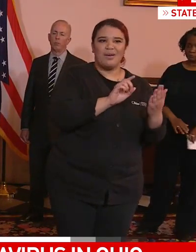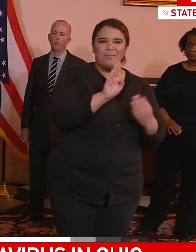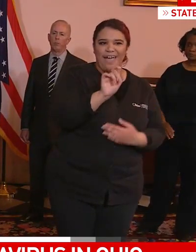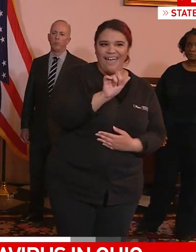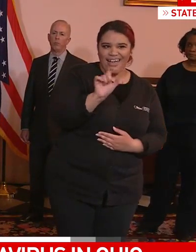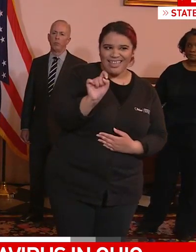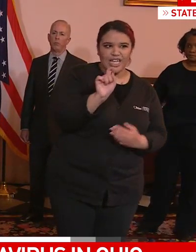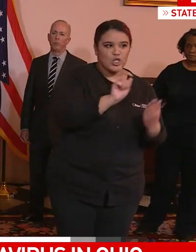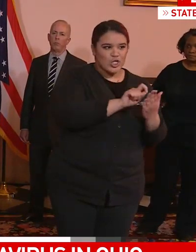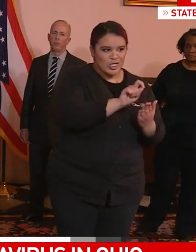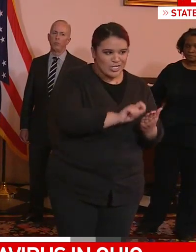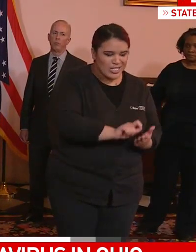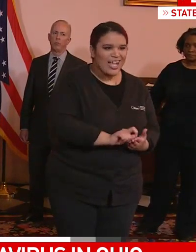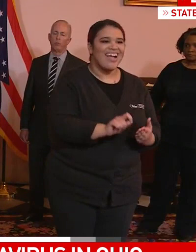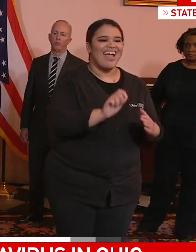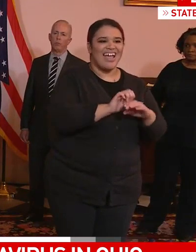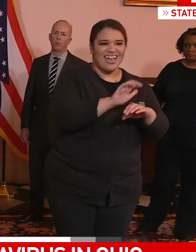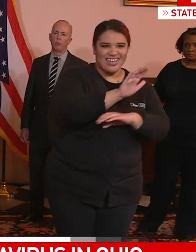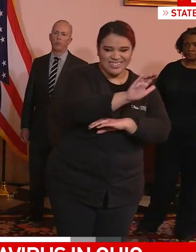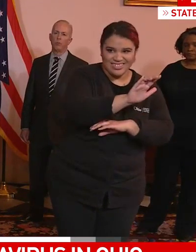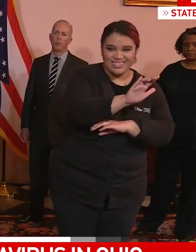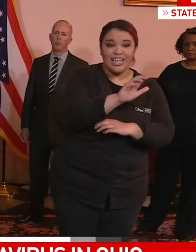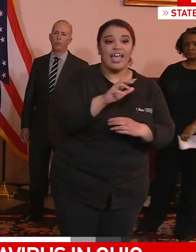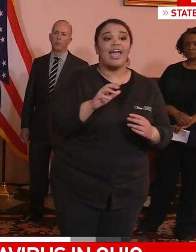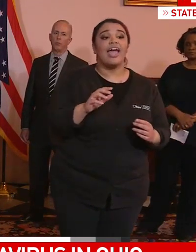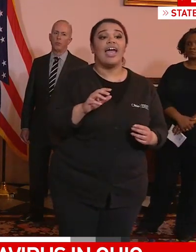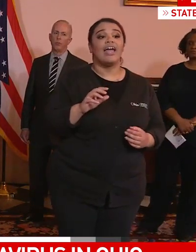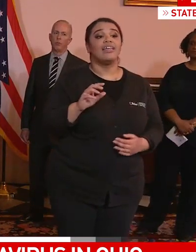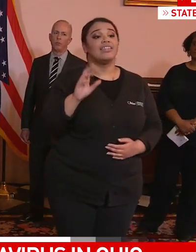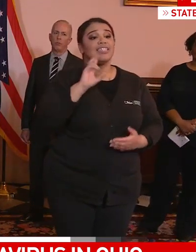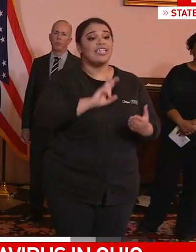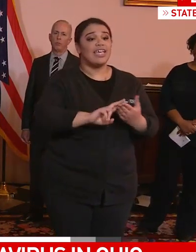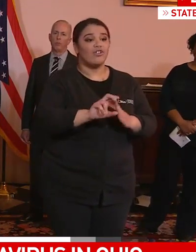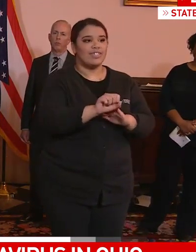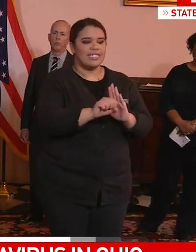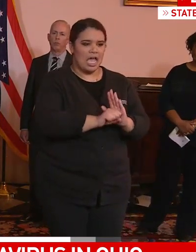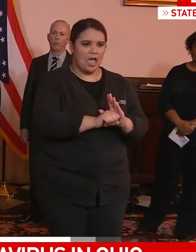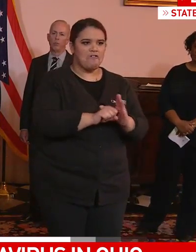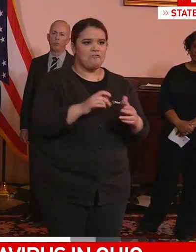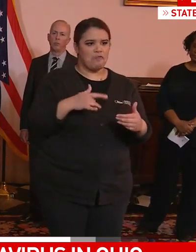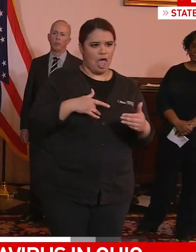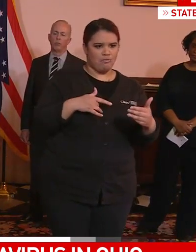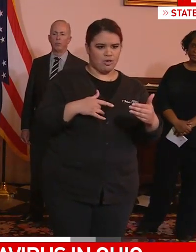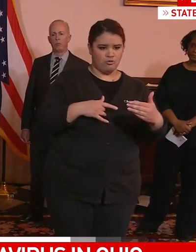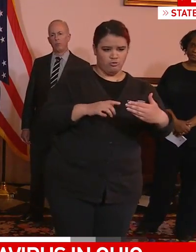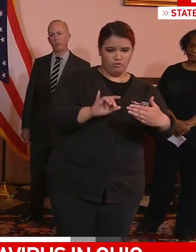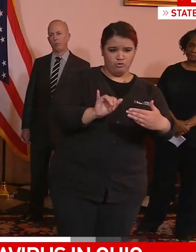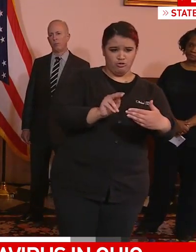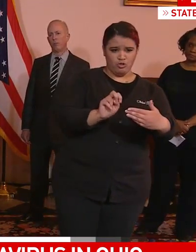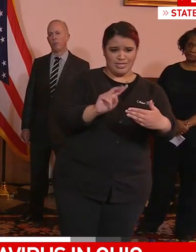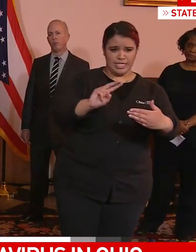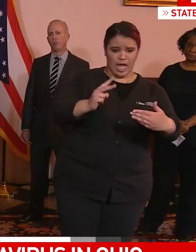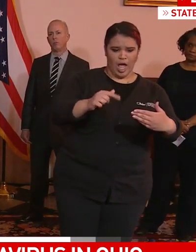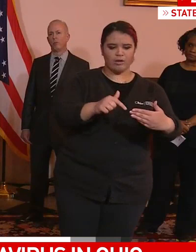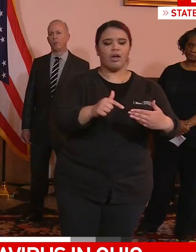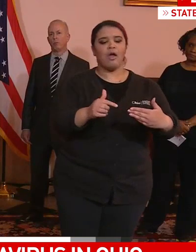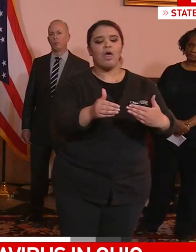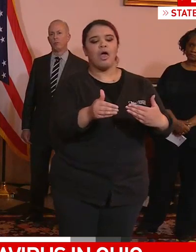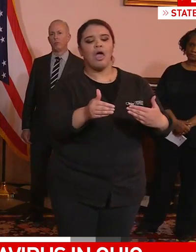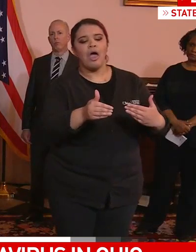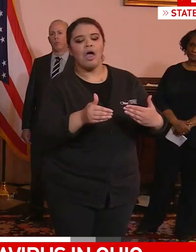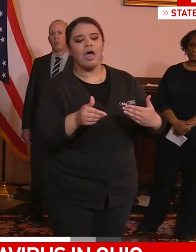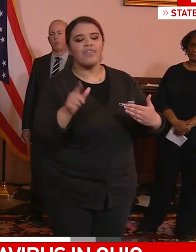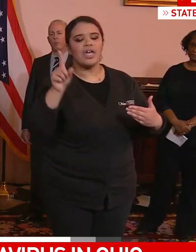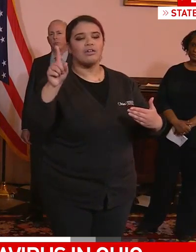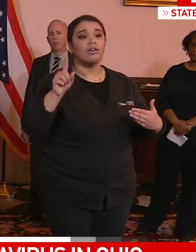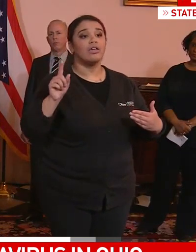time in which we would have to pick delegates. So the Democrats would pick their delegates, Republicans would pick their delegates, and that would be in time.